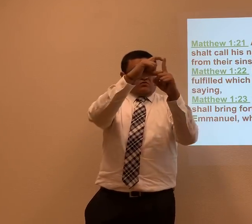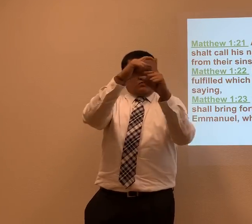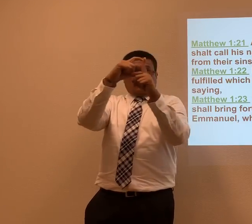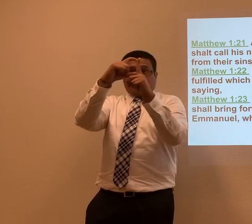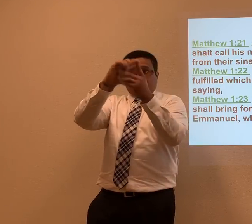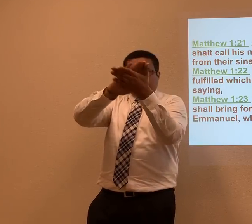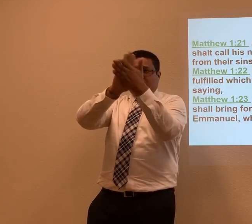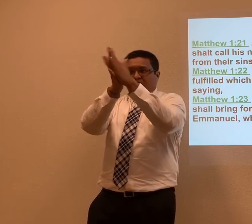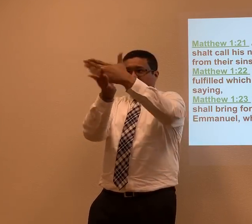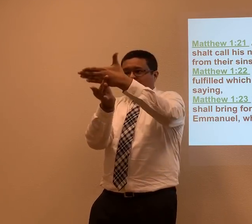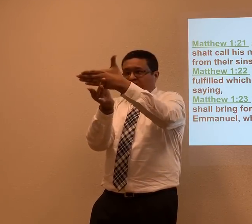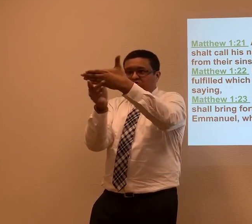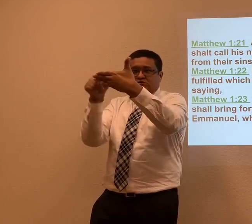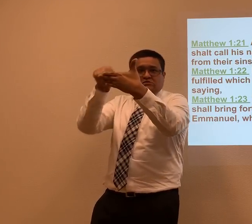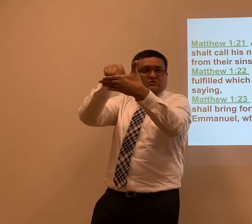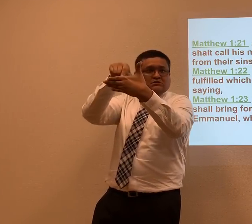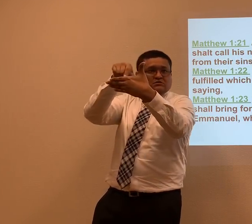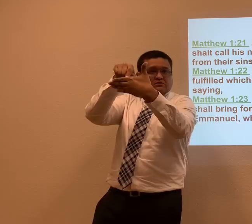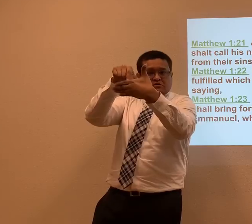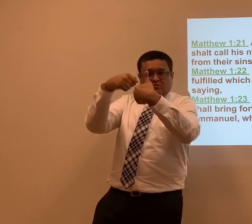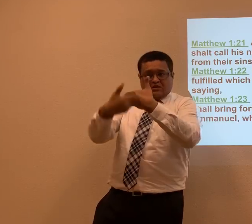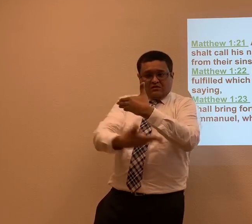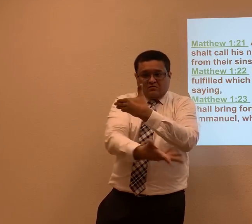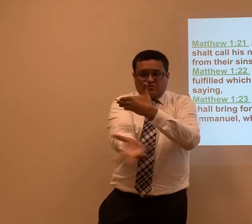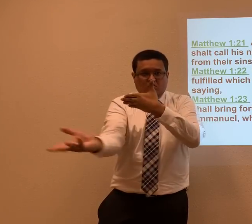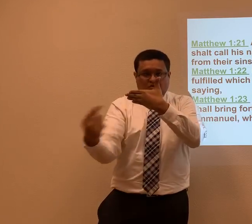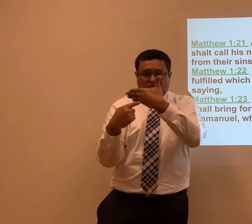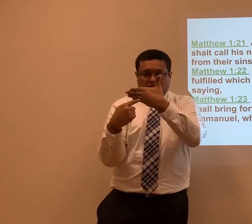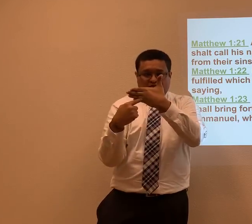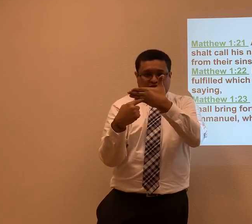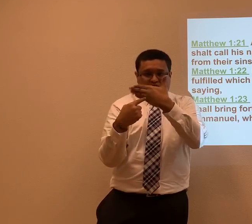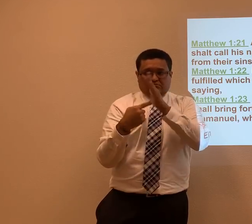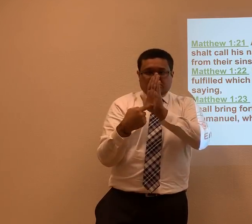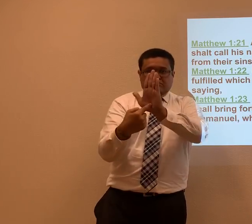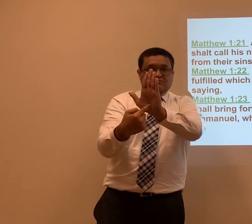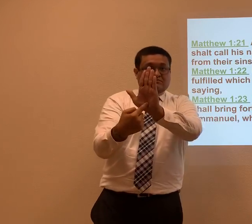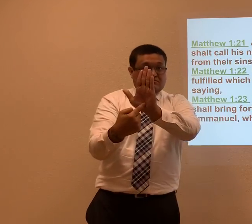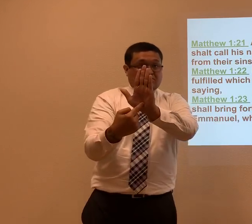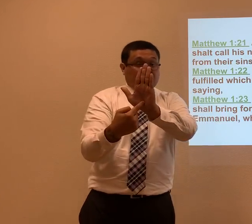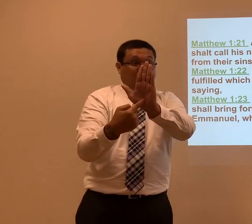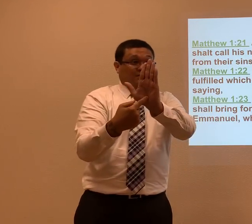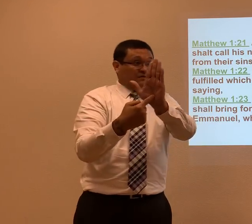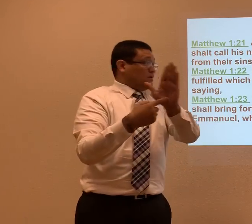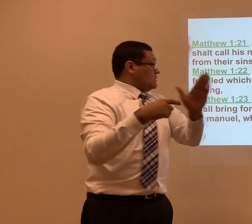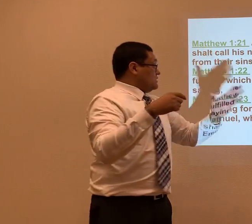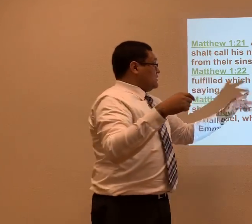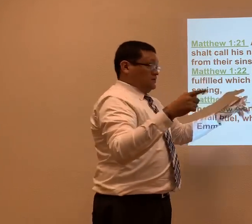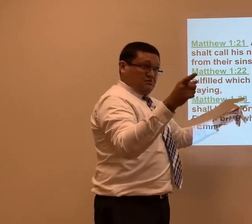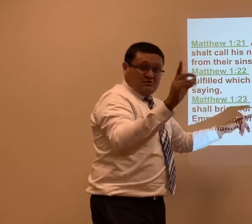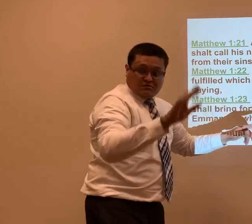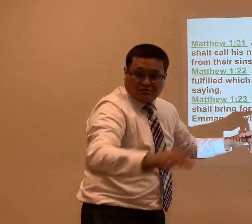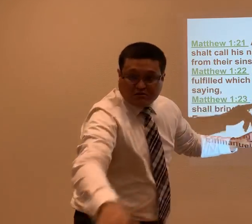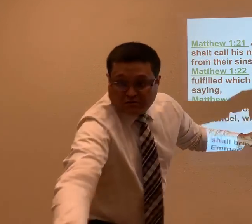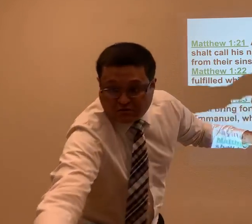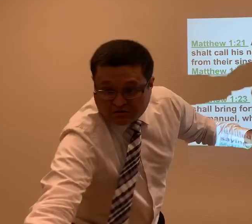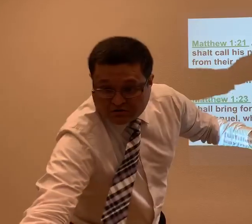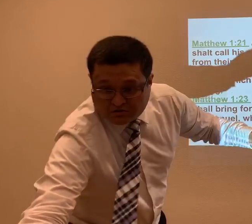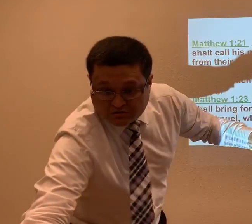existence. And he became flesh and dwelt among us. For example,